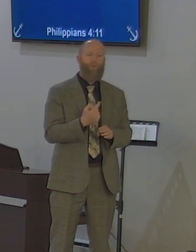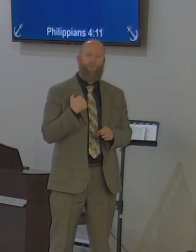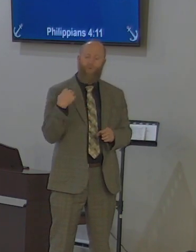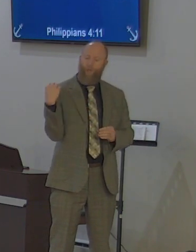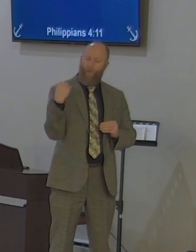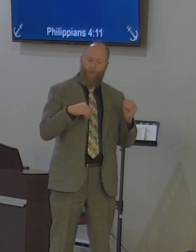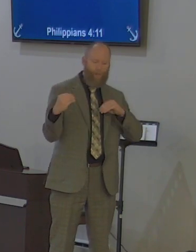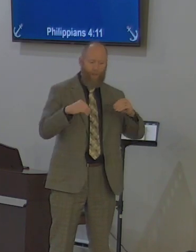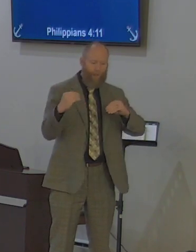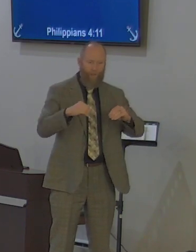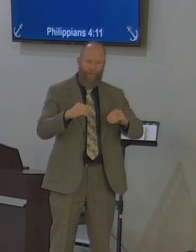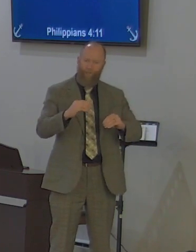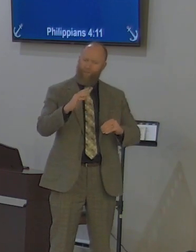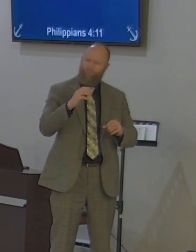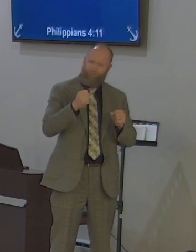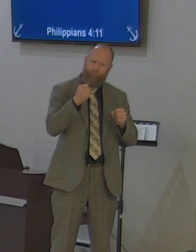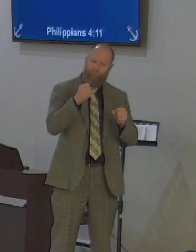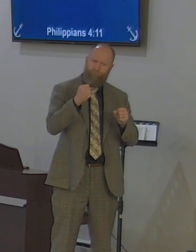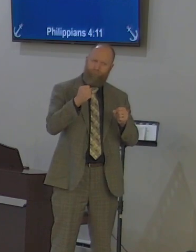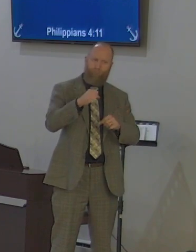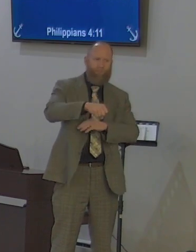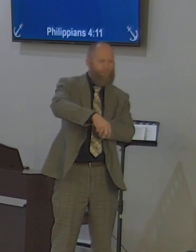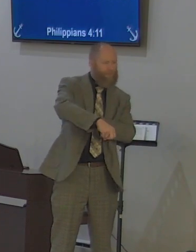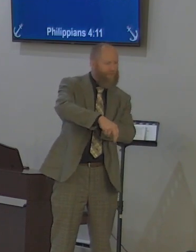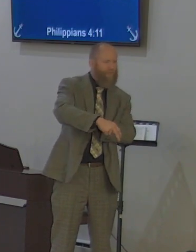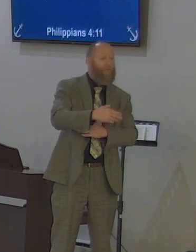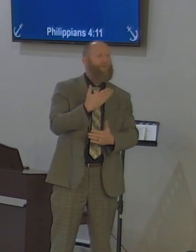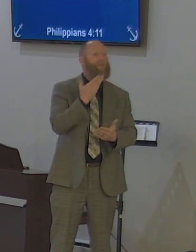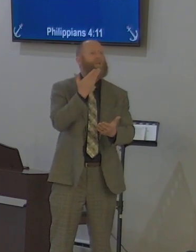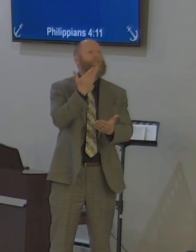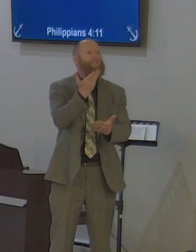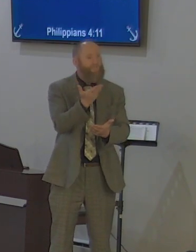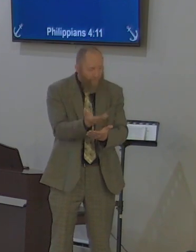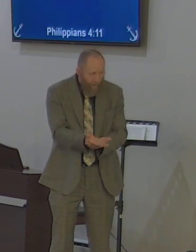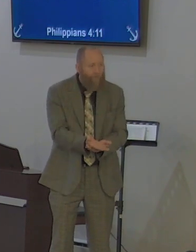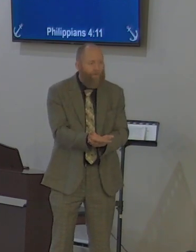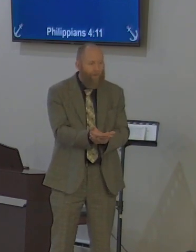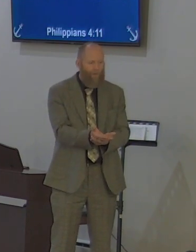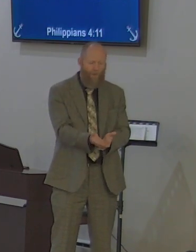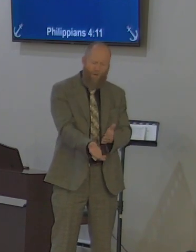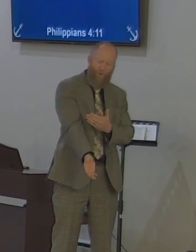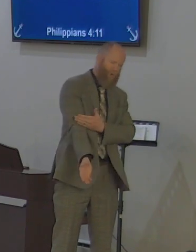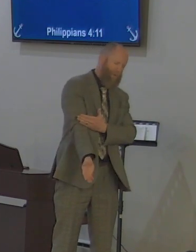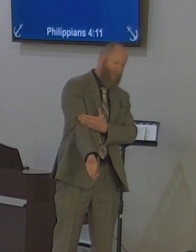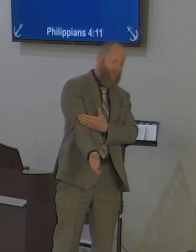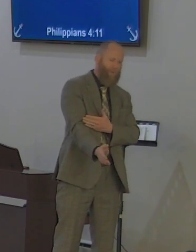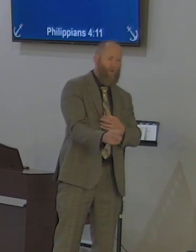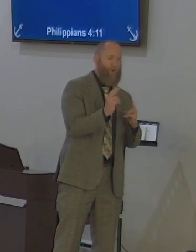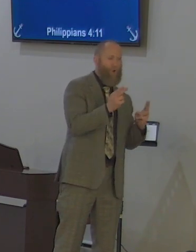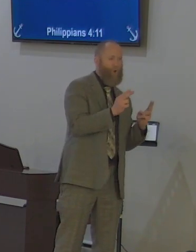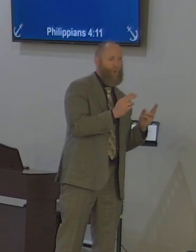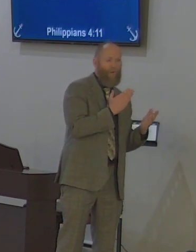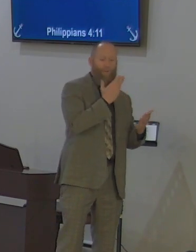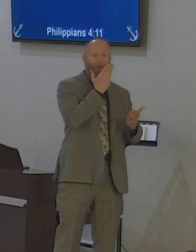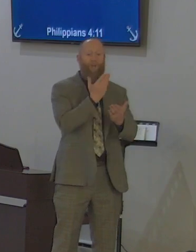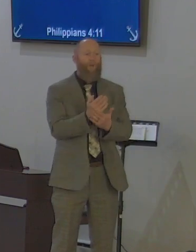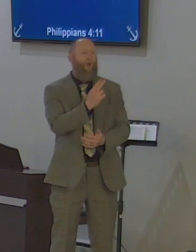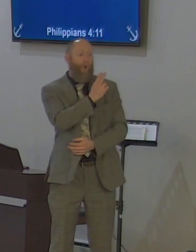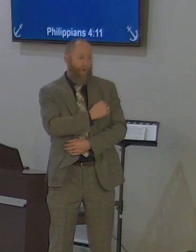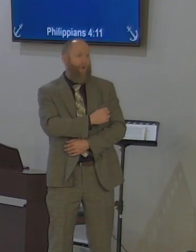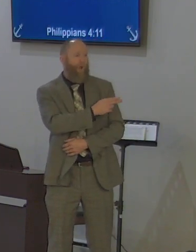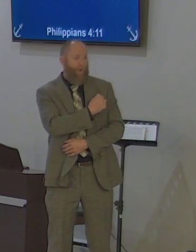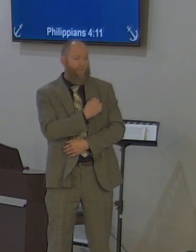our trailer through the middle of the night, and finally got there in the wee hours of the morning, rushed to the hospital,